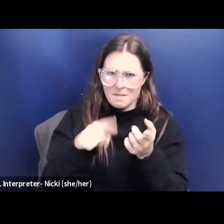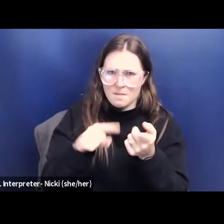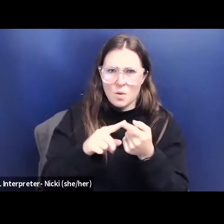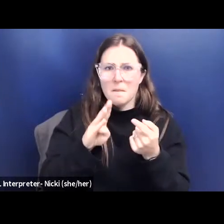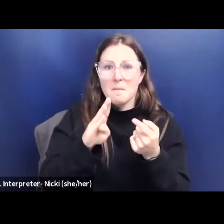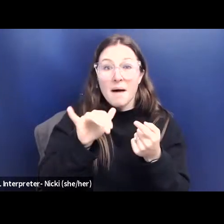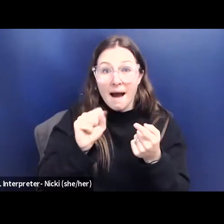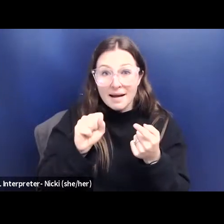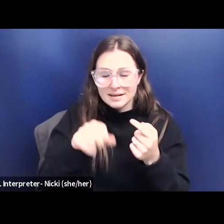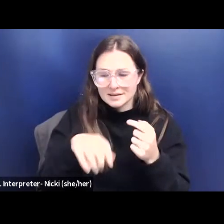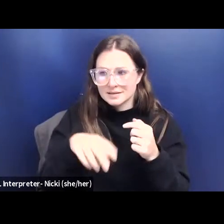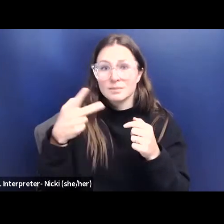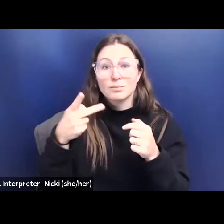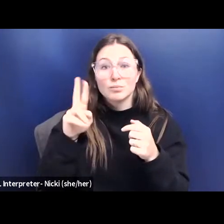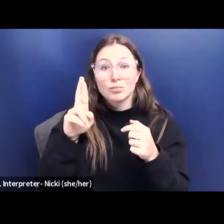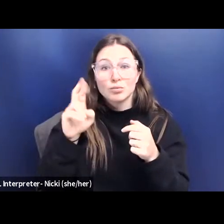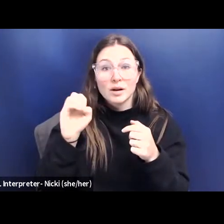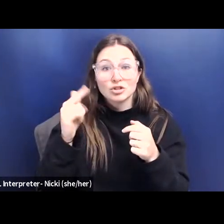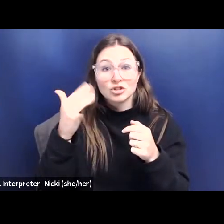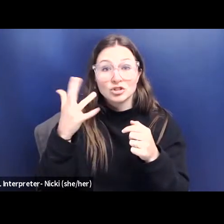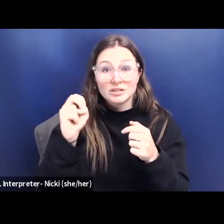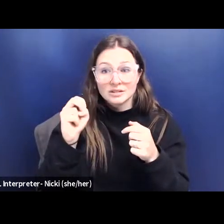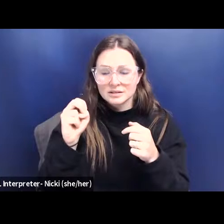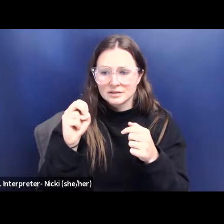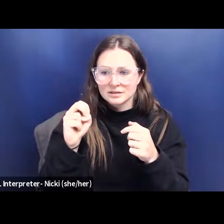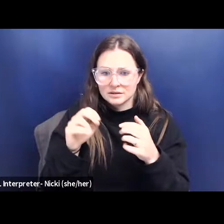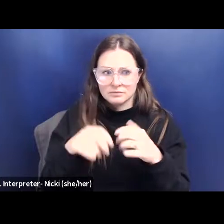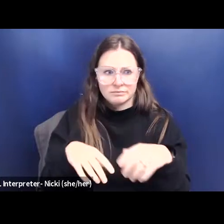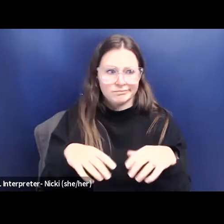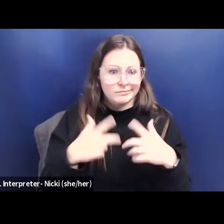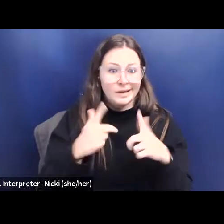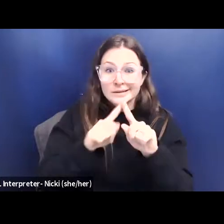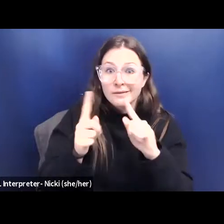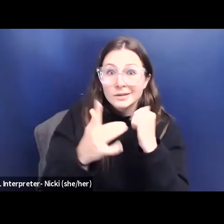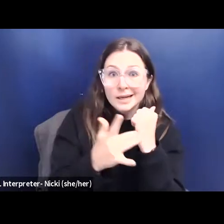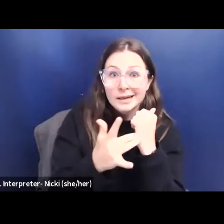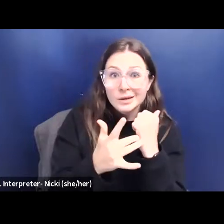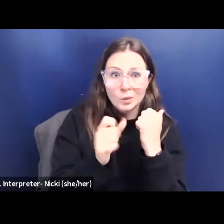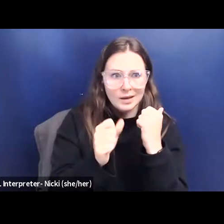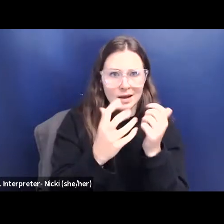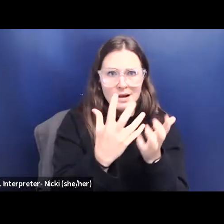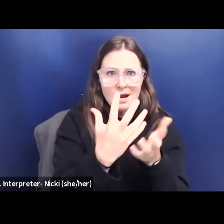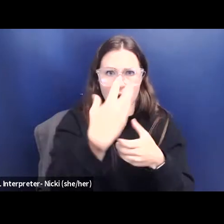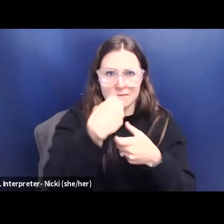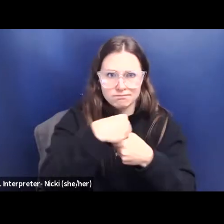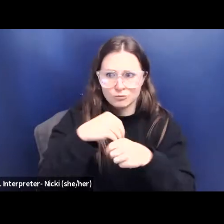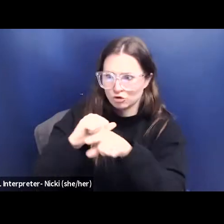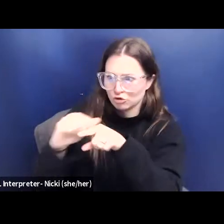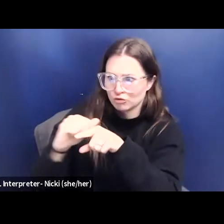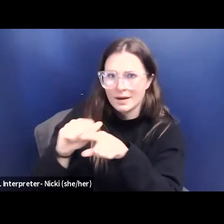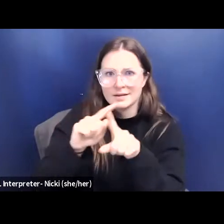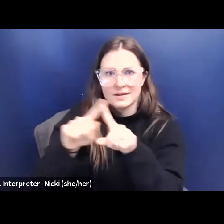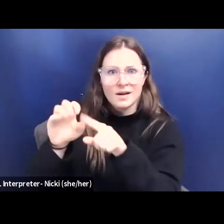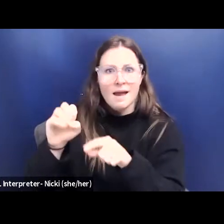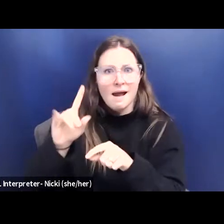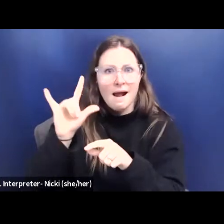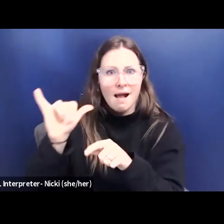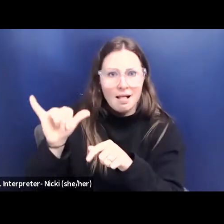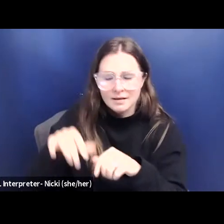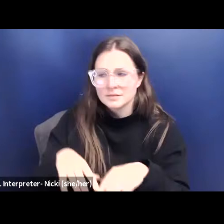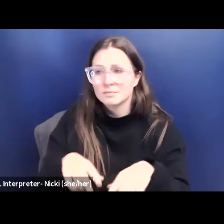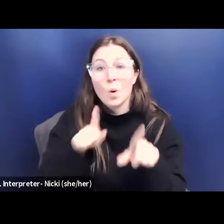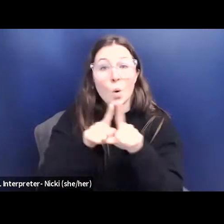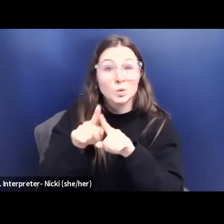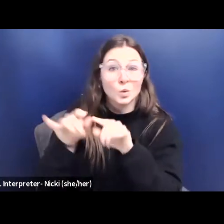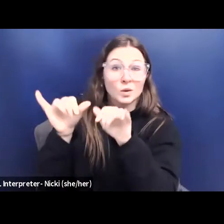do you feel work better within this work to train allies, but also systemically end options that are